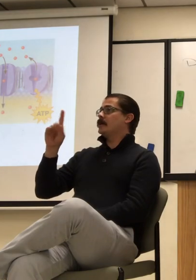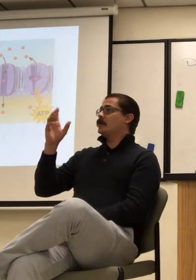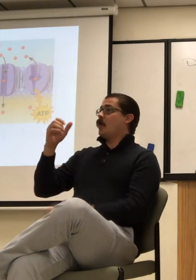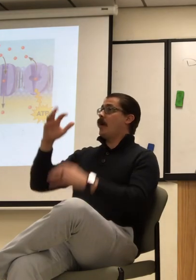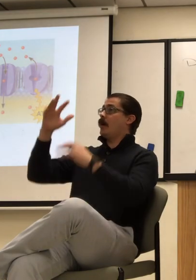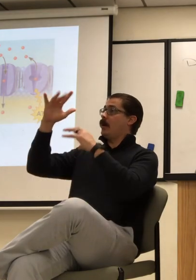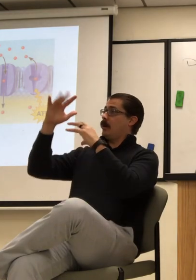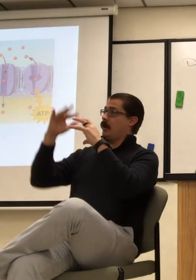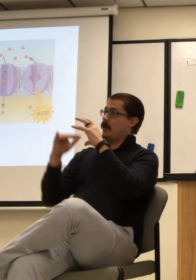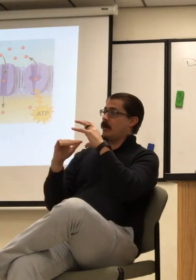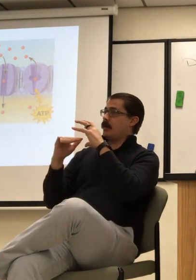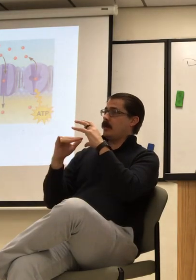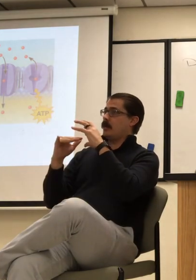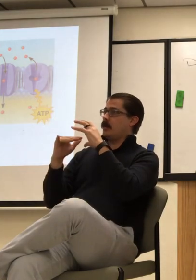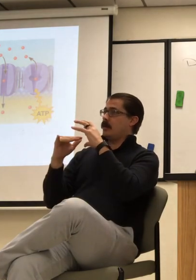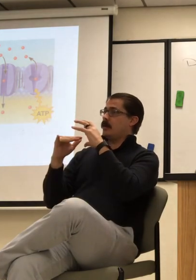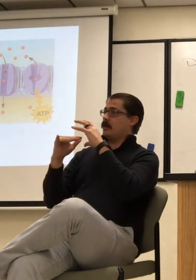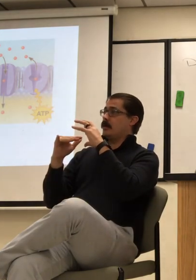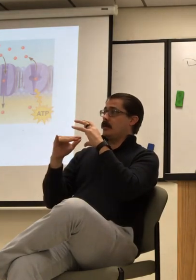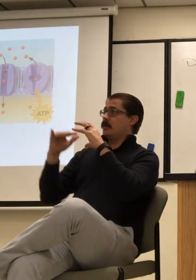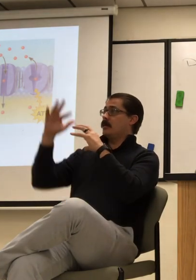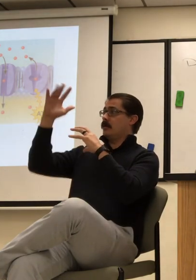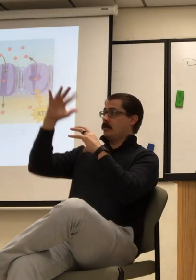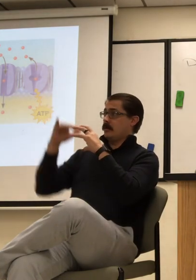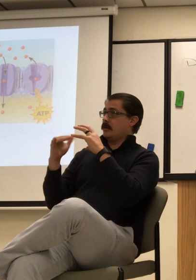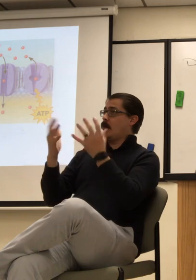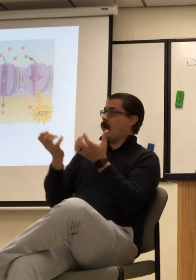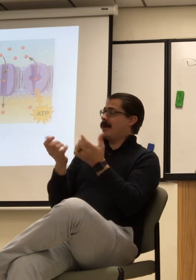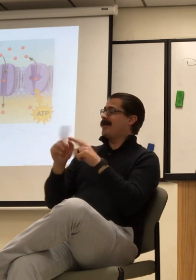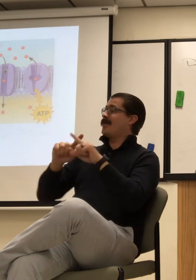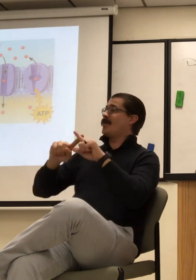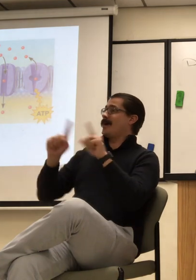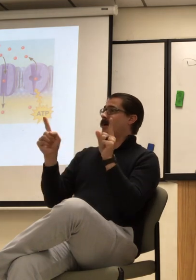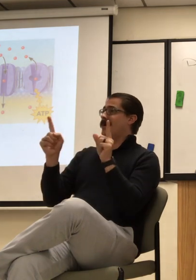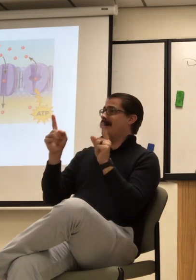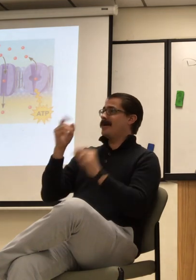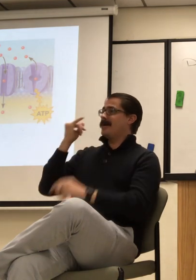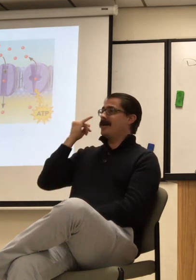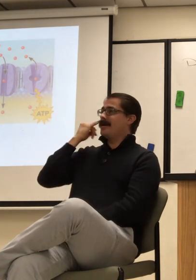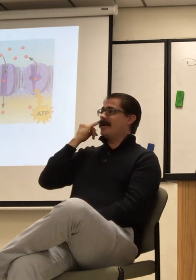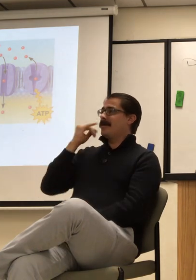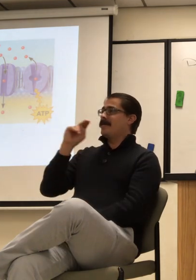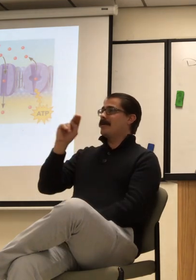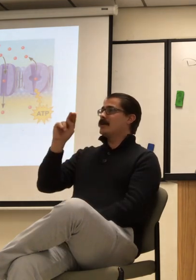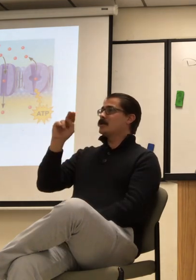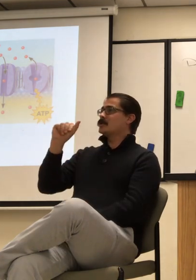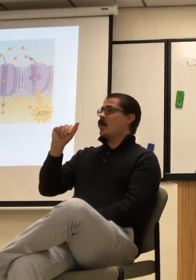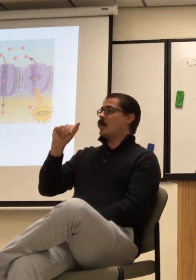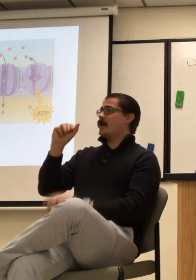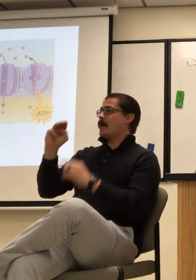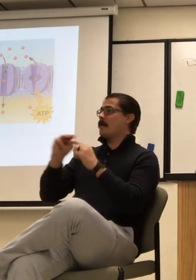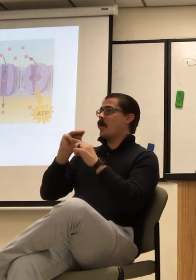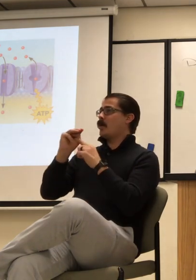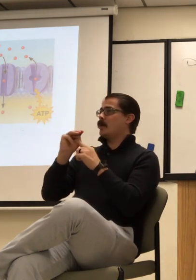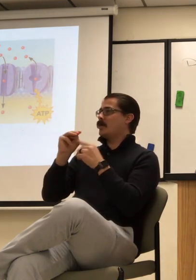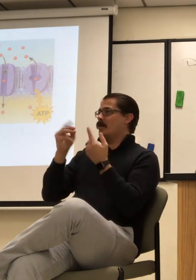way, from out to in. Okay. However, if it's a sodium molecule,